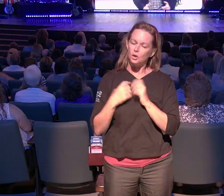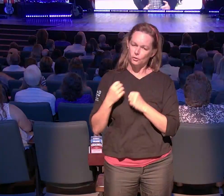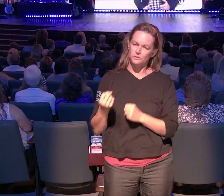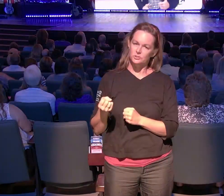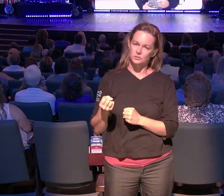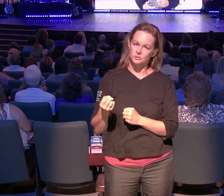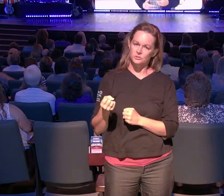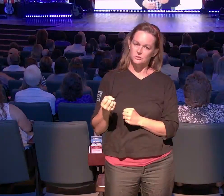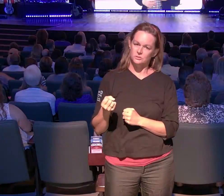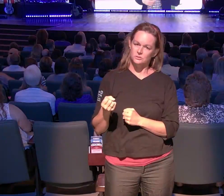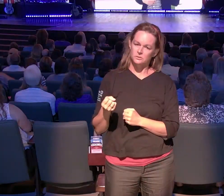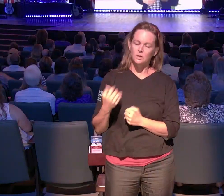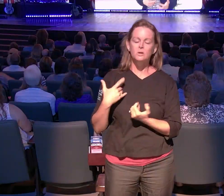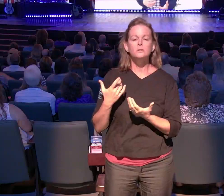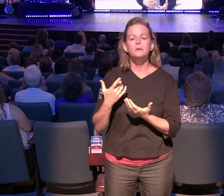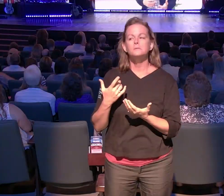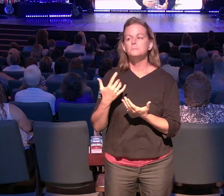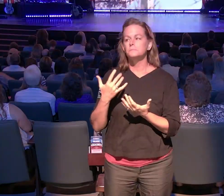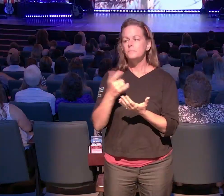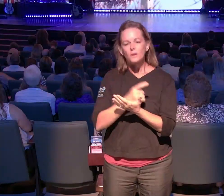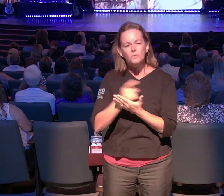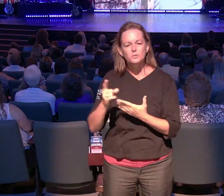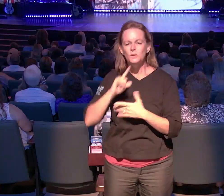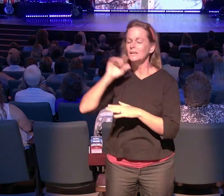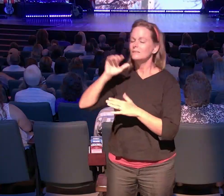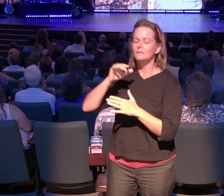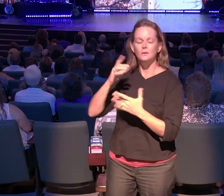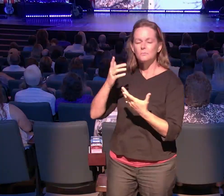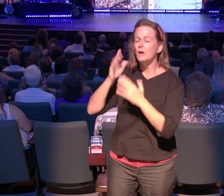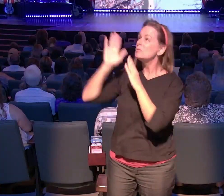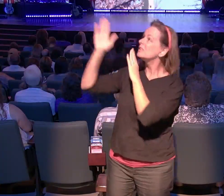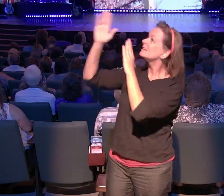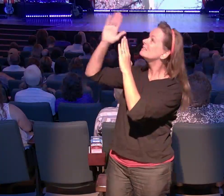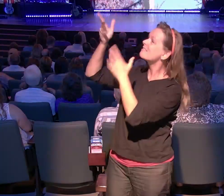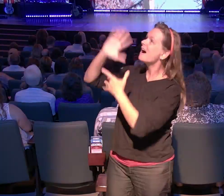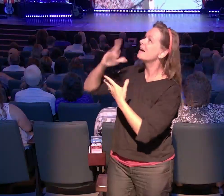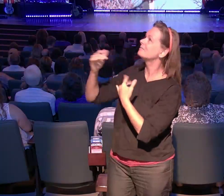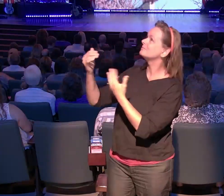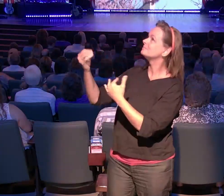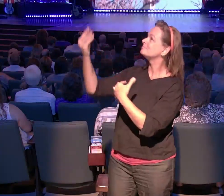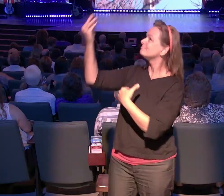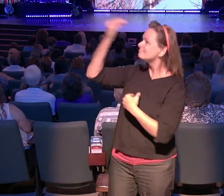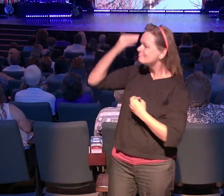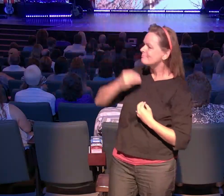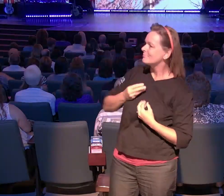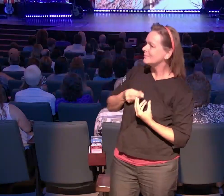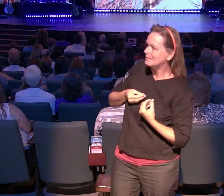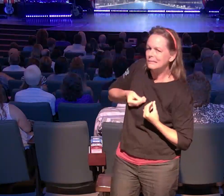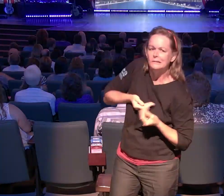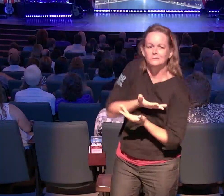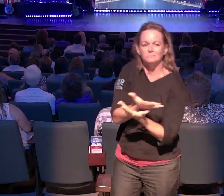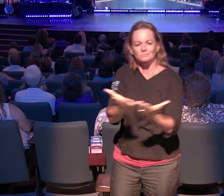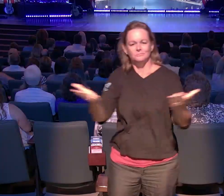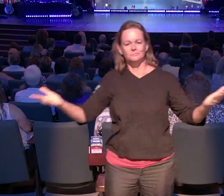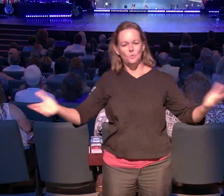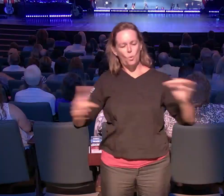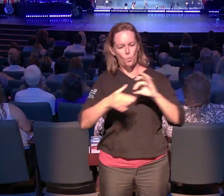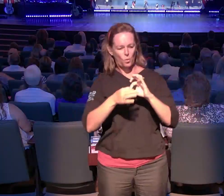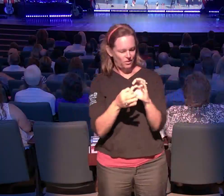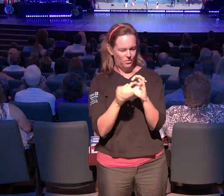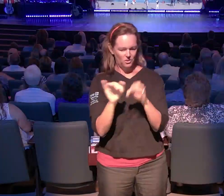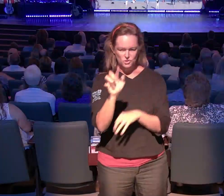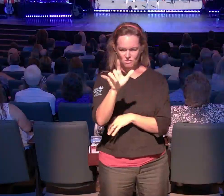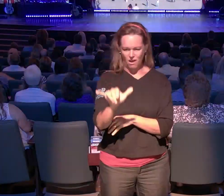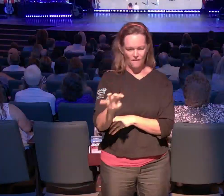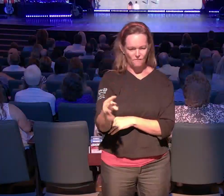asking God what He wanted to speak over our church, I realized there were many things I could talk about, many truths about the